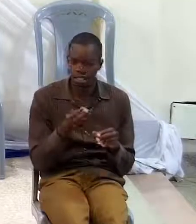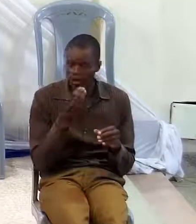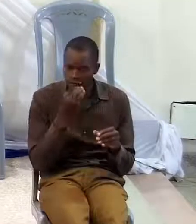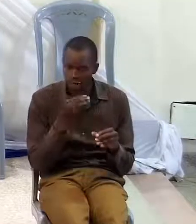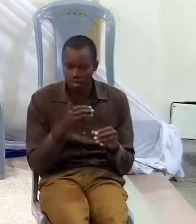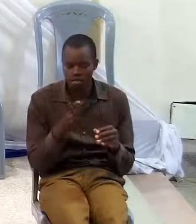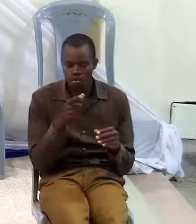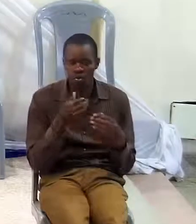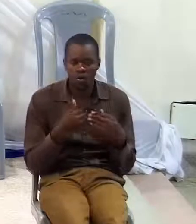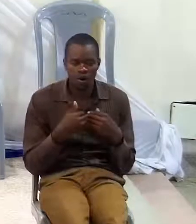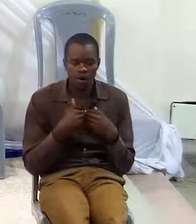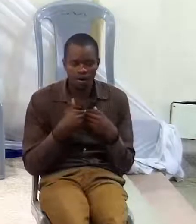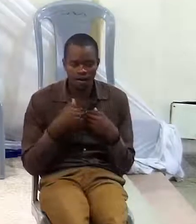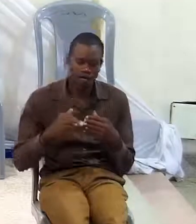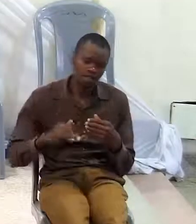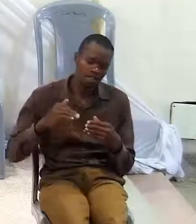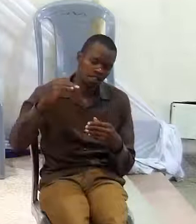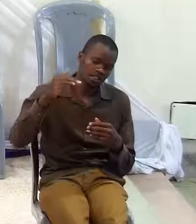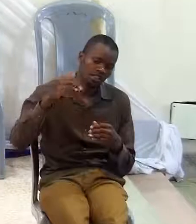of getting these